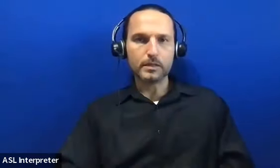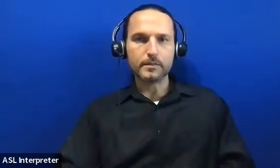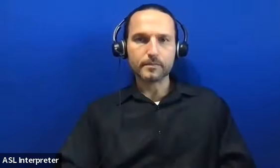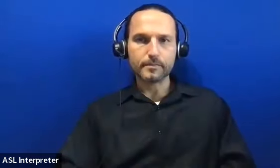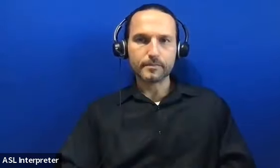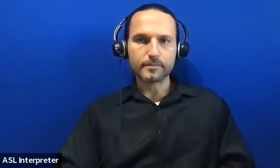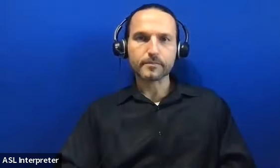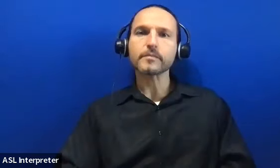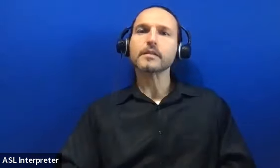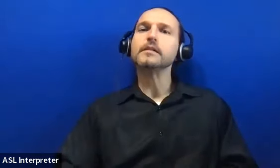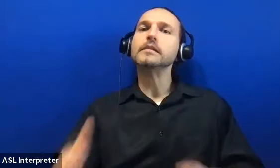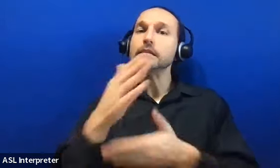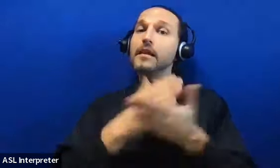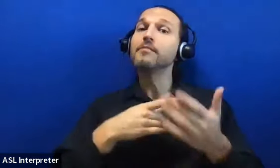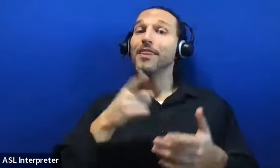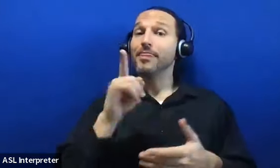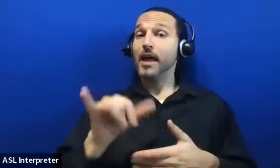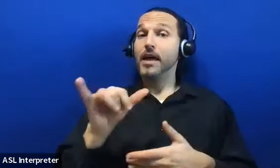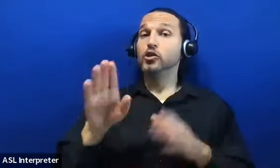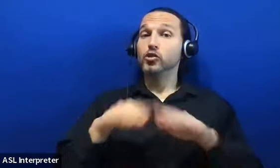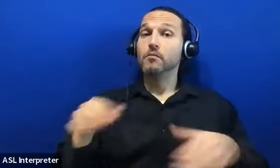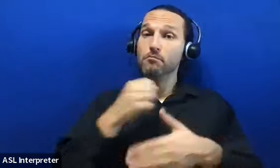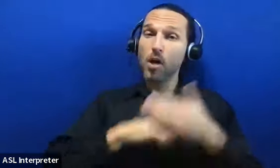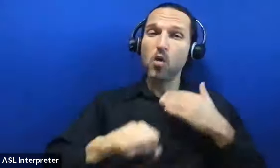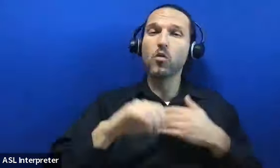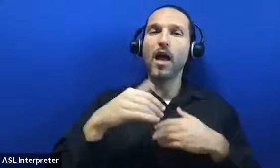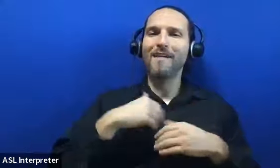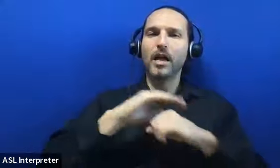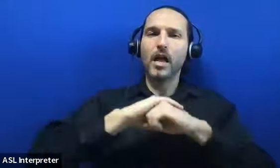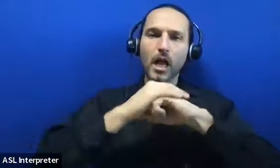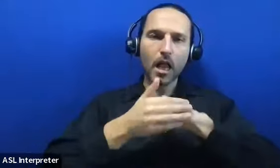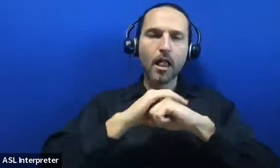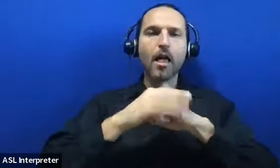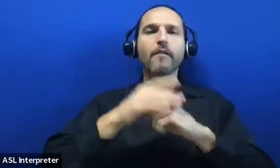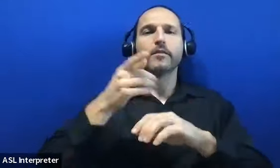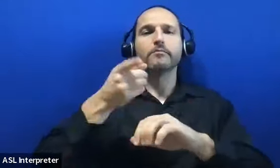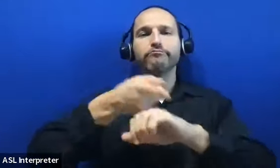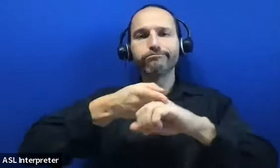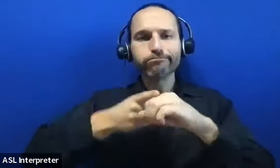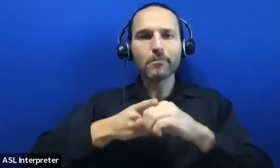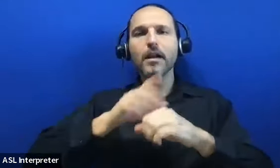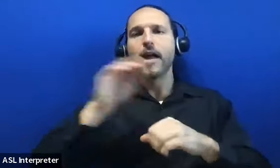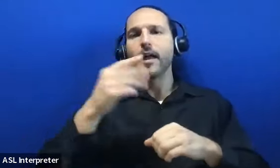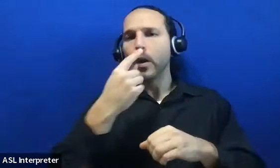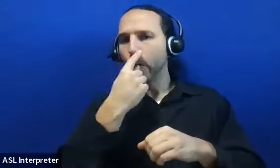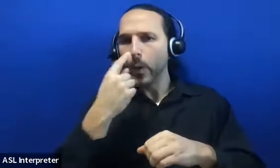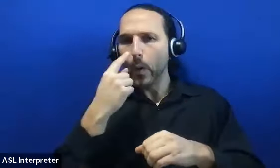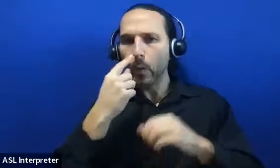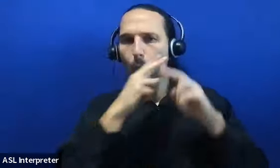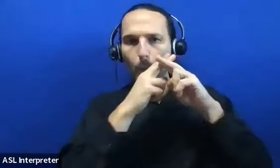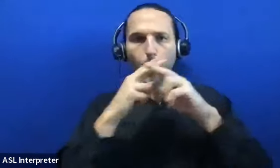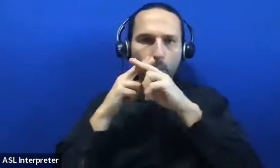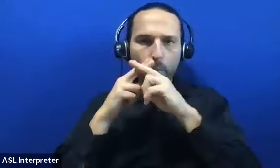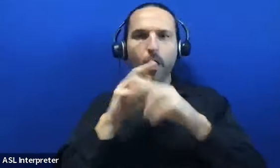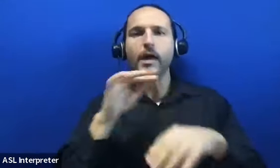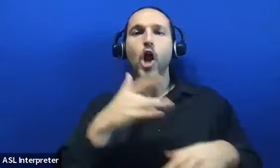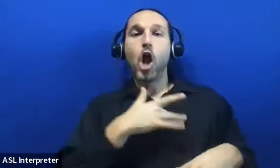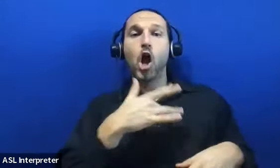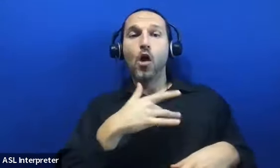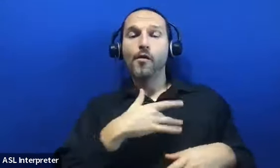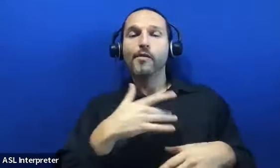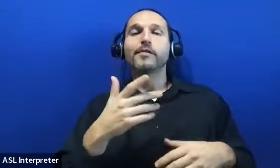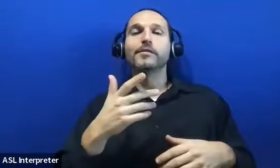Some of these congenital conditions, like cleft palate, choanal atresia, and the heart malformations, can be fixed with surgery,